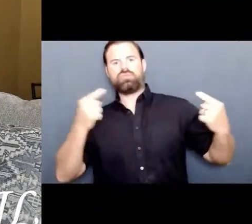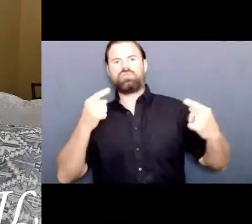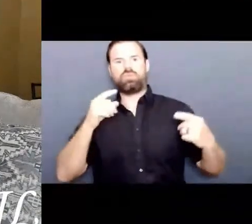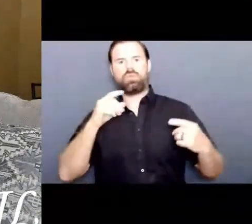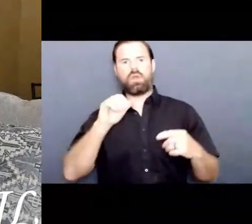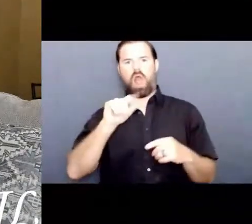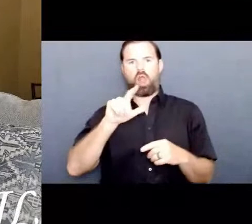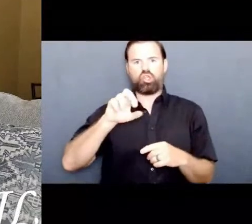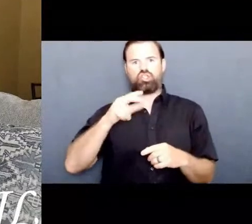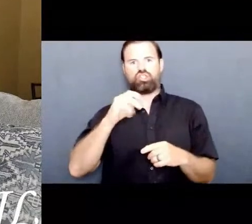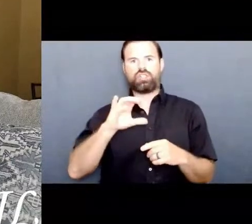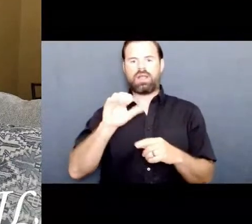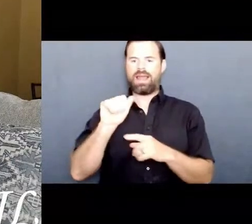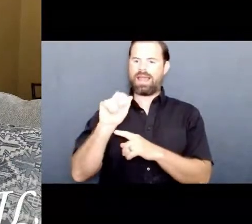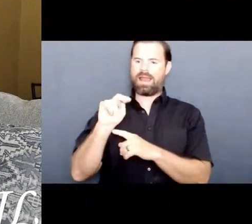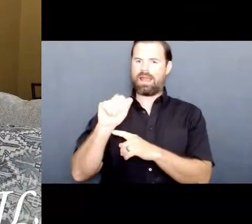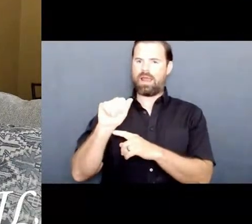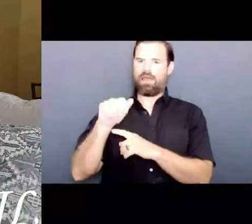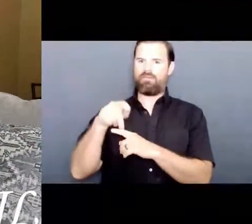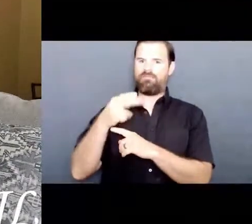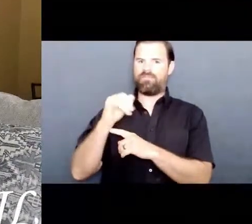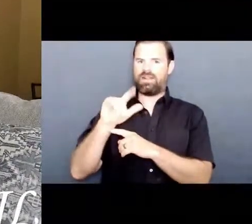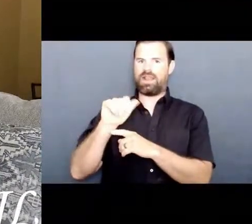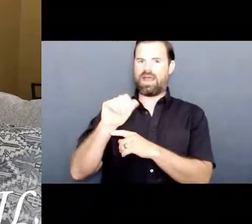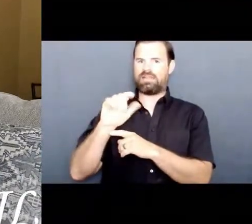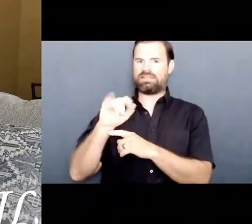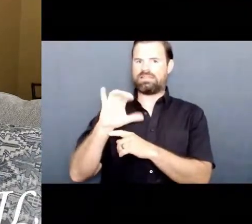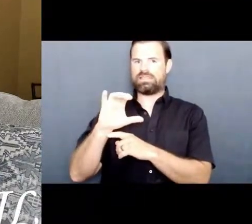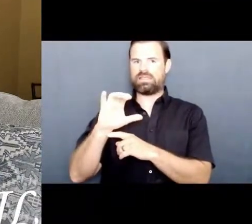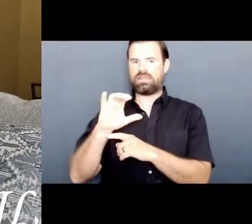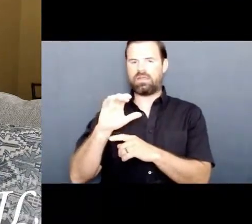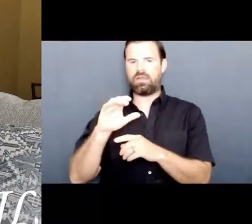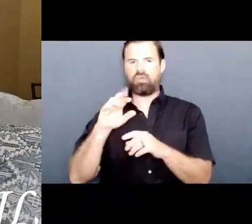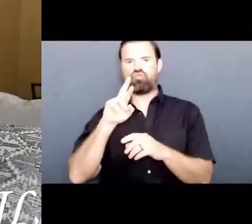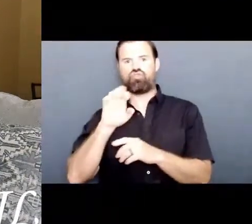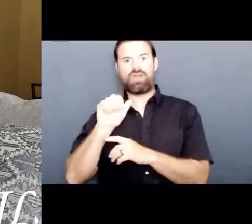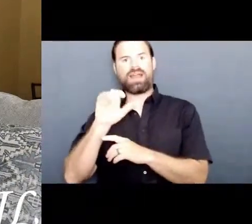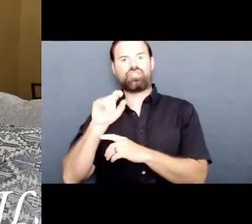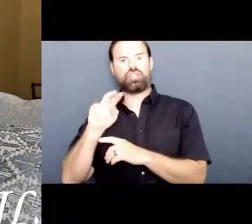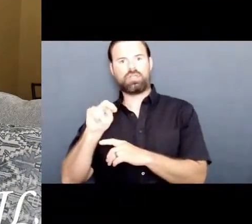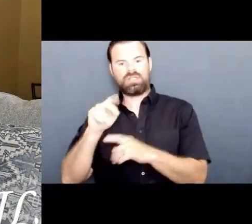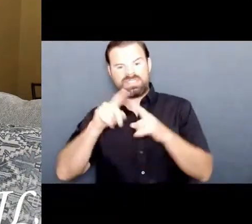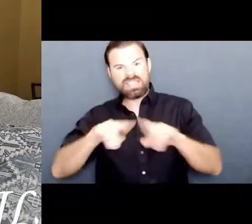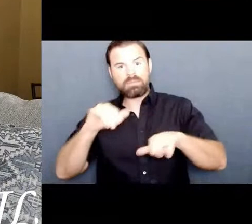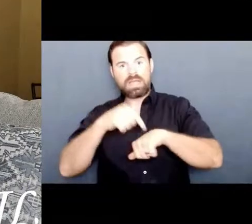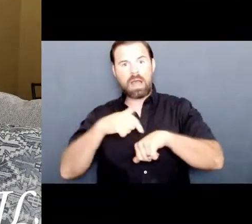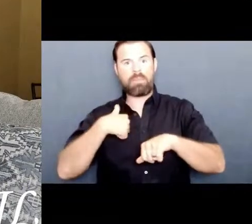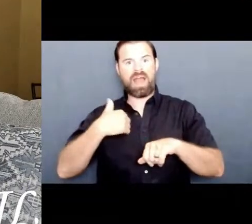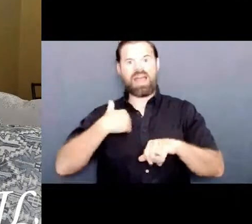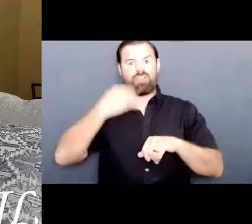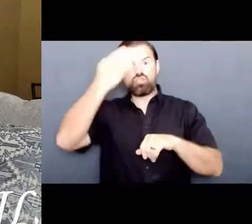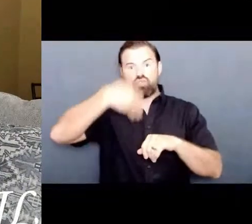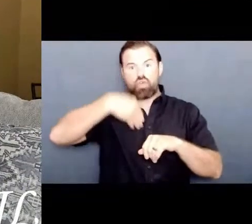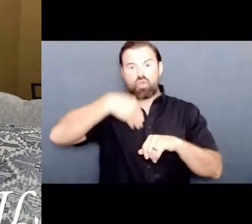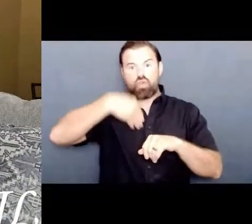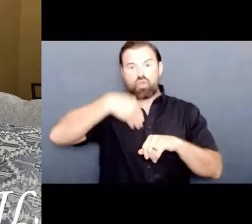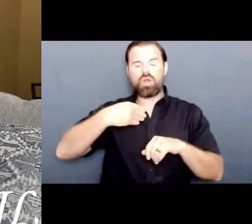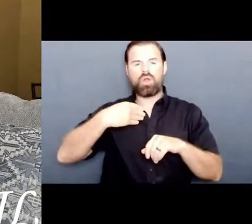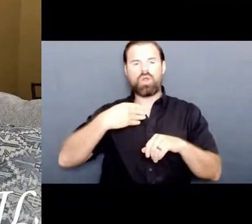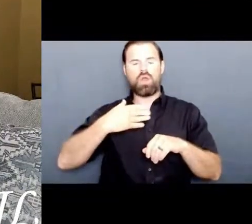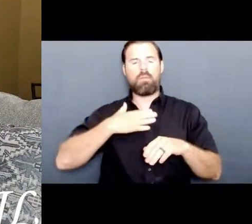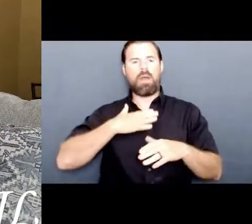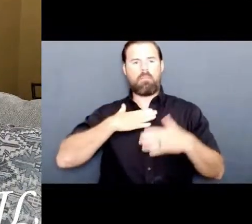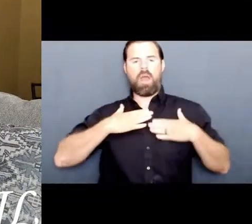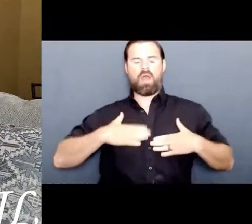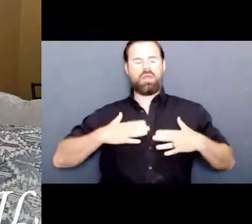I also suffered a stroke. And the doctors were talking about a kidney transplant because my kidneys started to shut